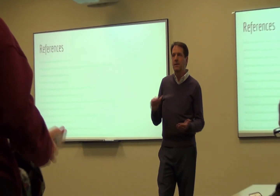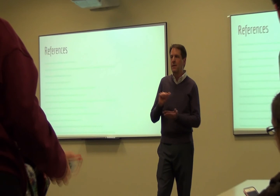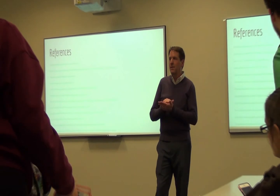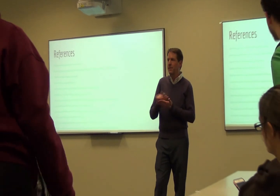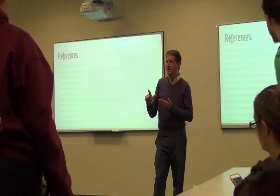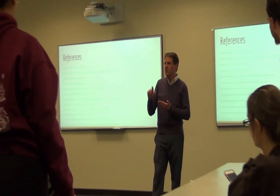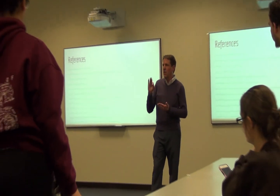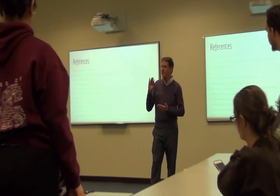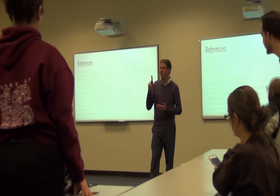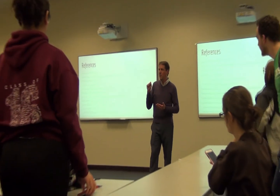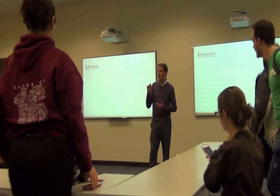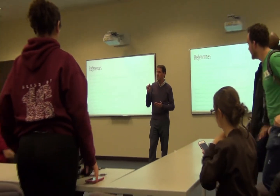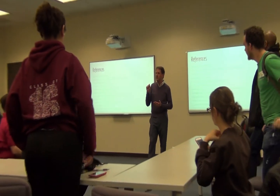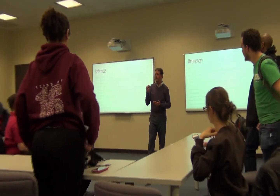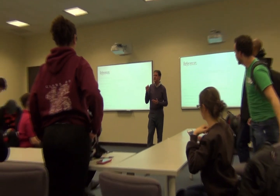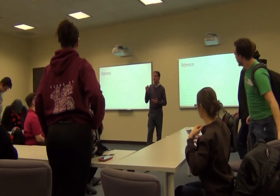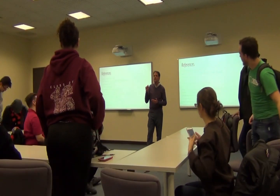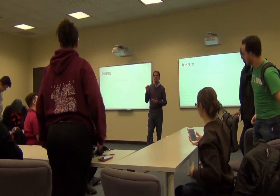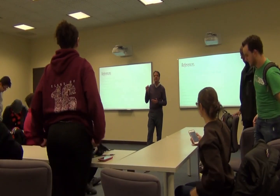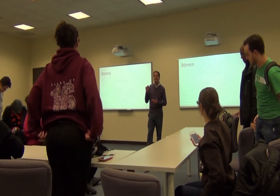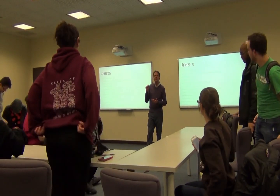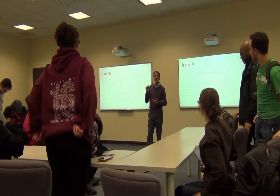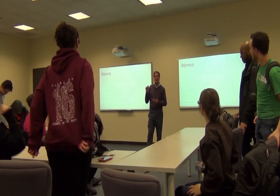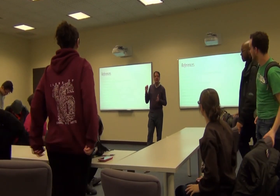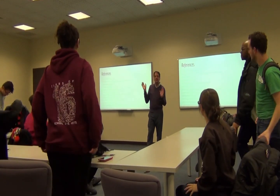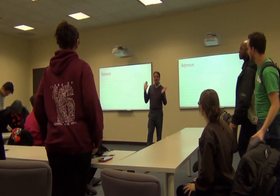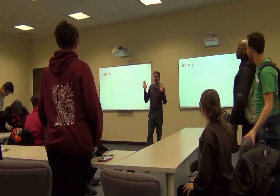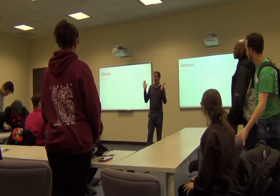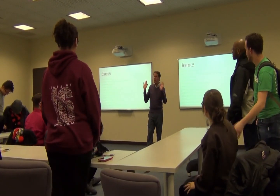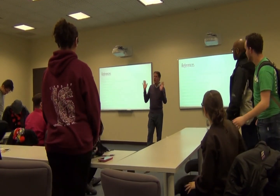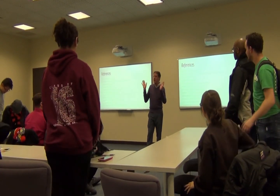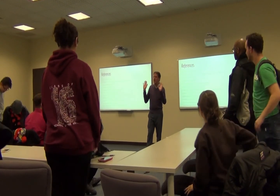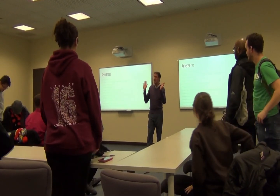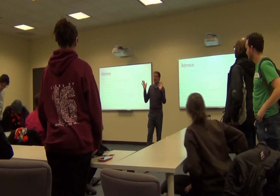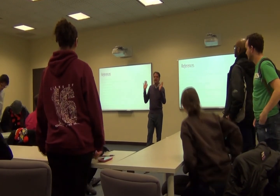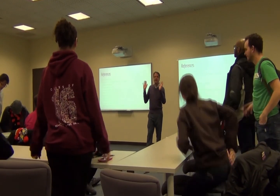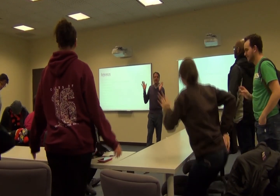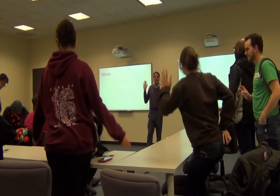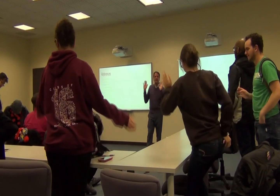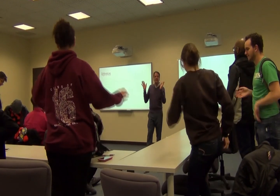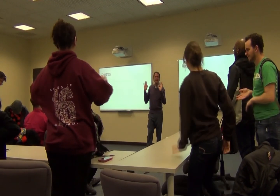And that's all, folks. Is that all? Sayonara.